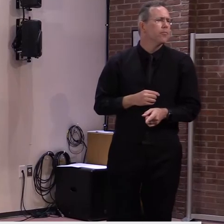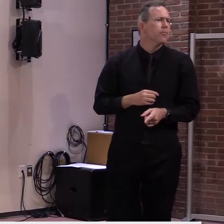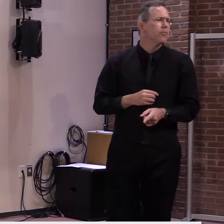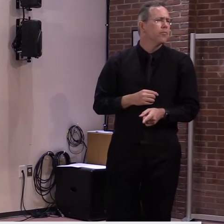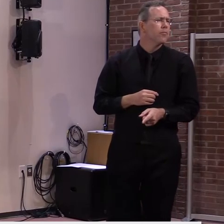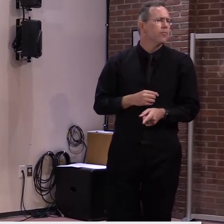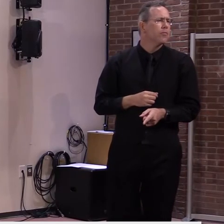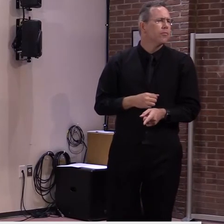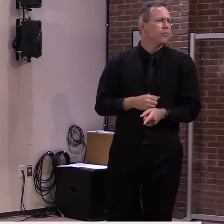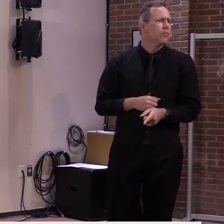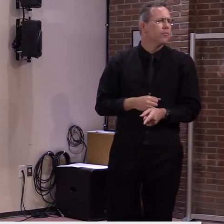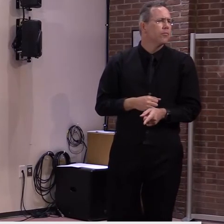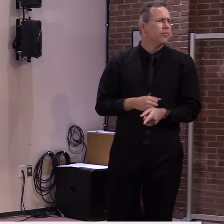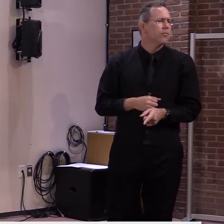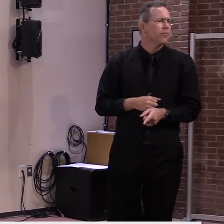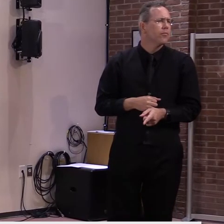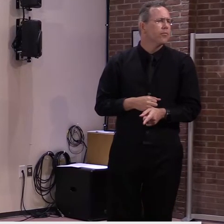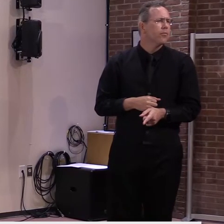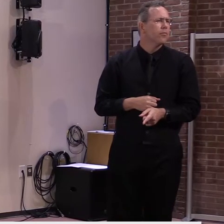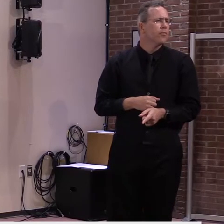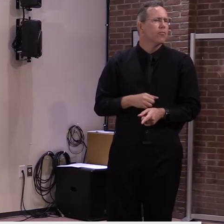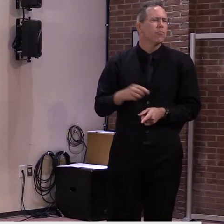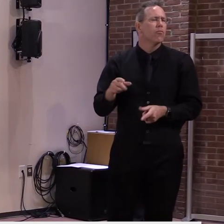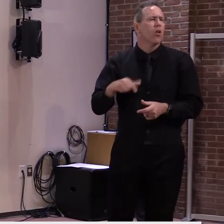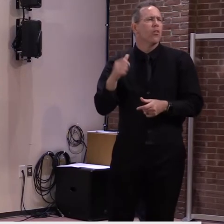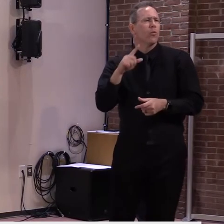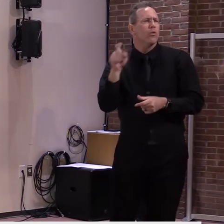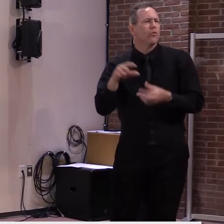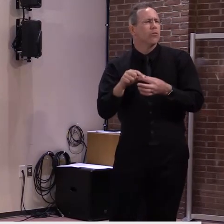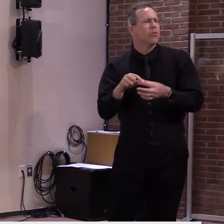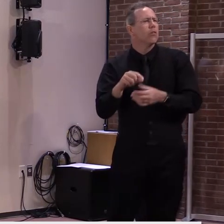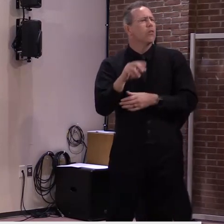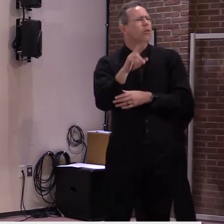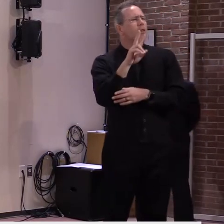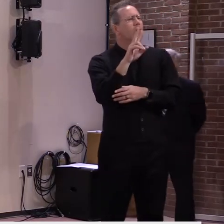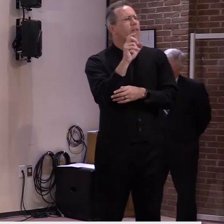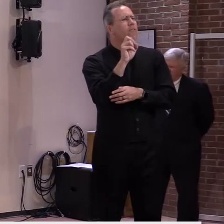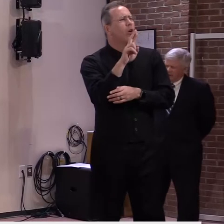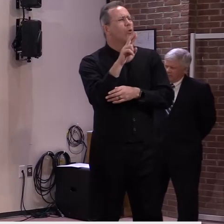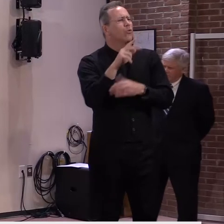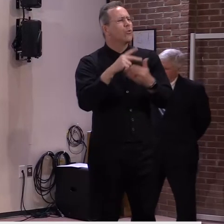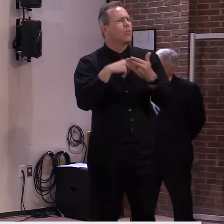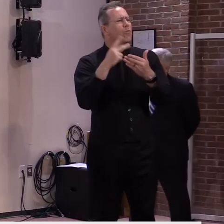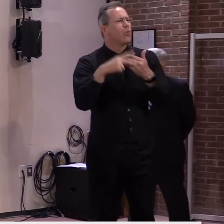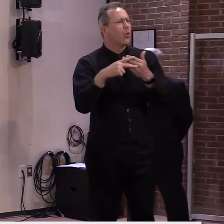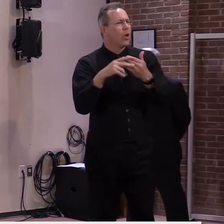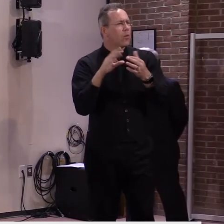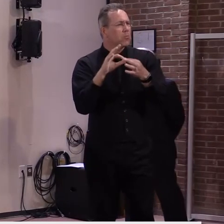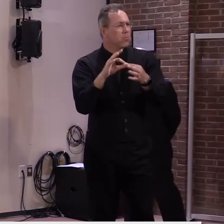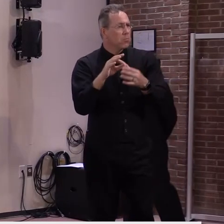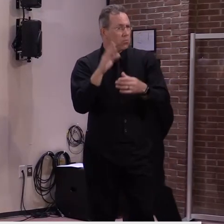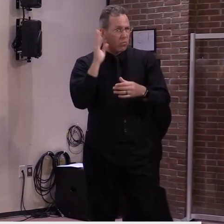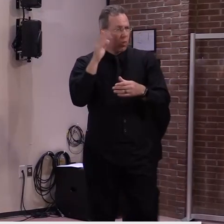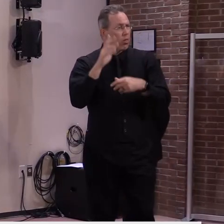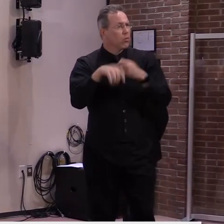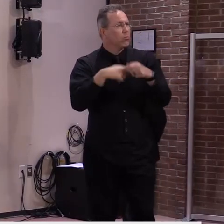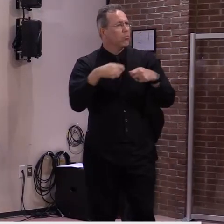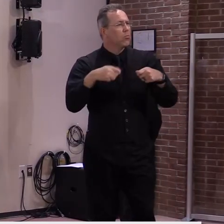for hotels for the homeless ends. Do we know what will be taking its place, and how